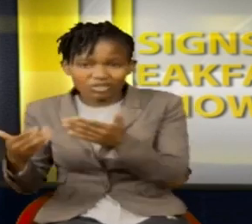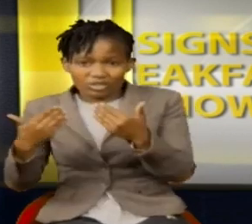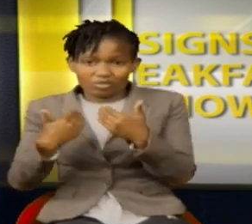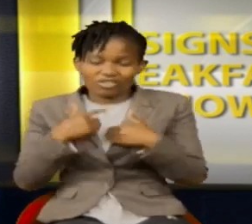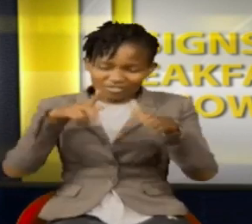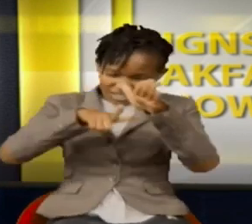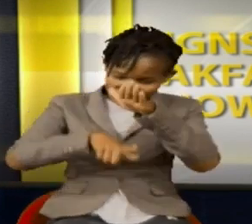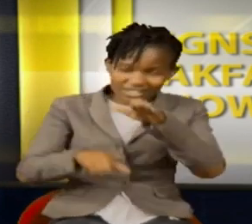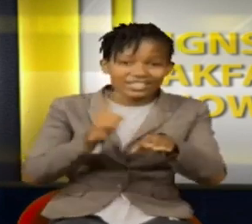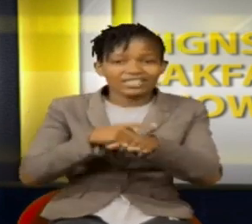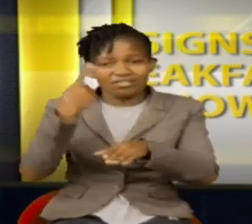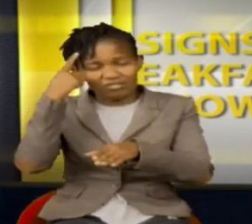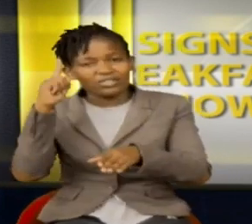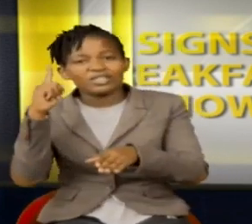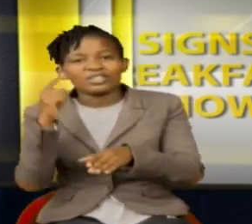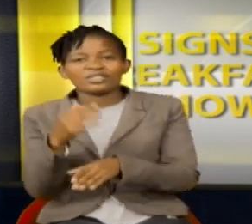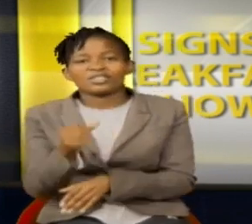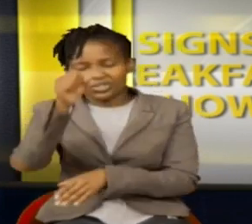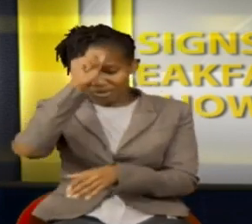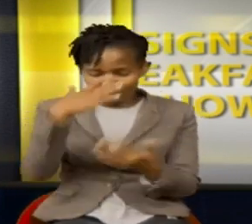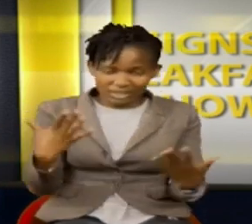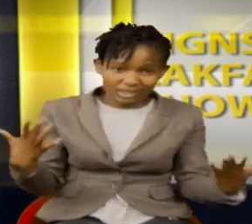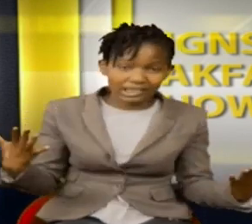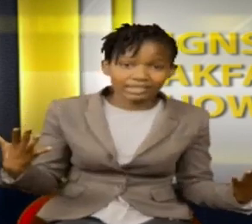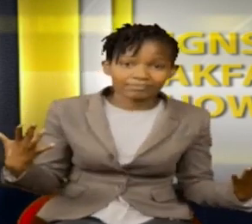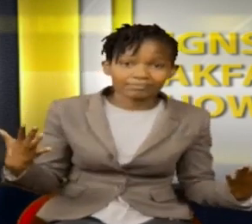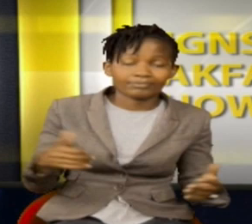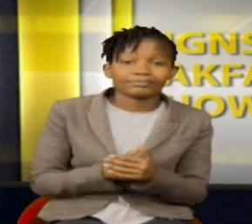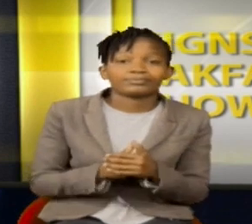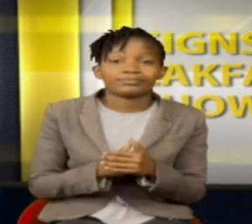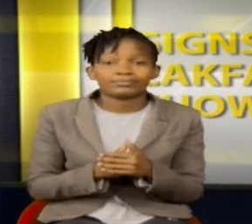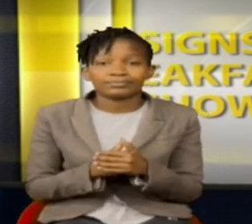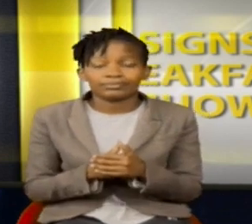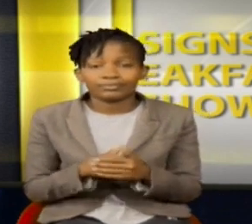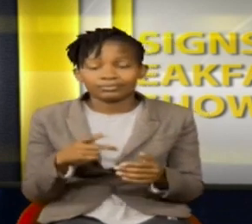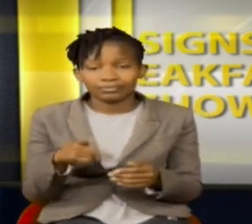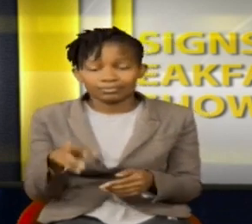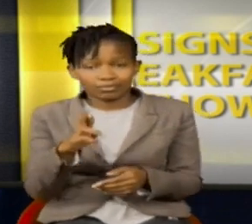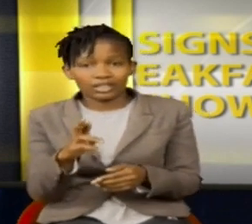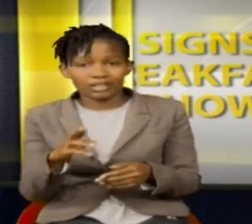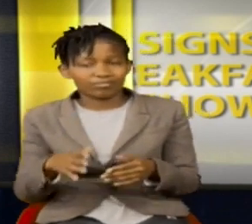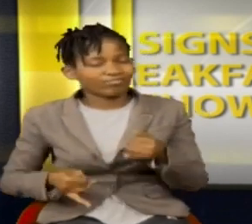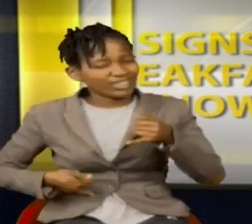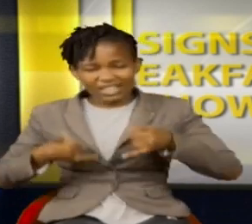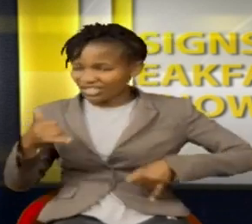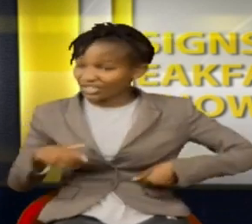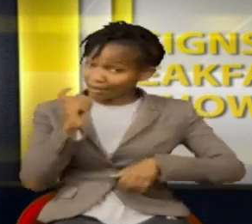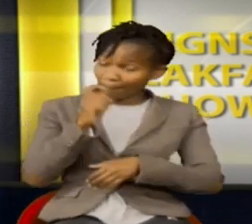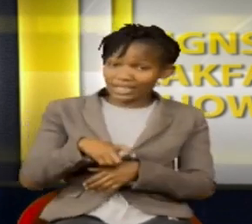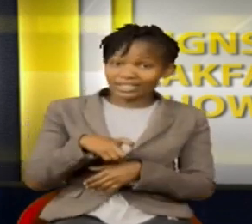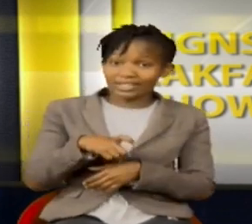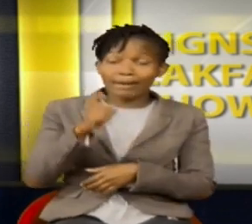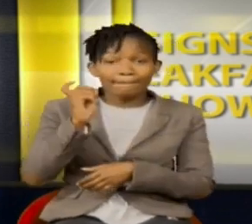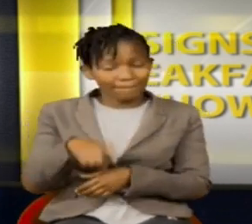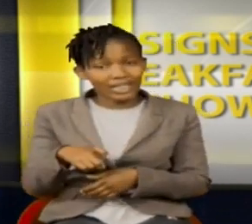for nonsense. So the nonsense in a Punguza in a work, you know? So you be a ra lazima, bro. Lazima. I'm saying that you have to cool it